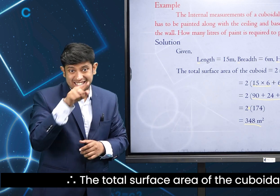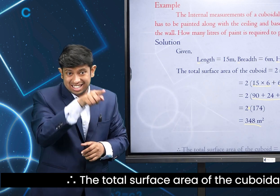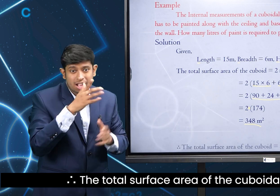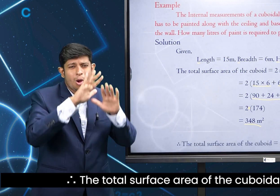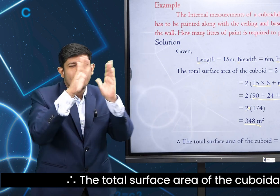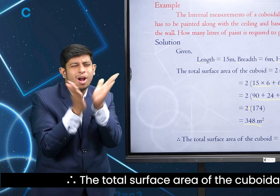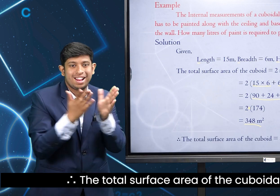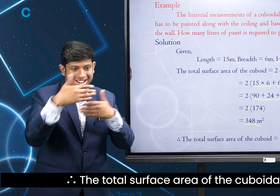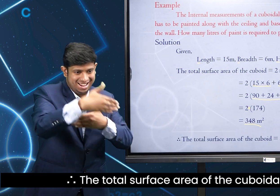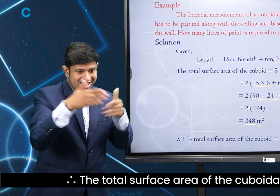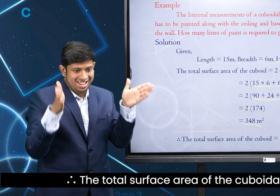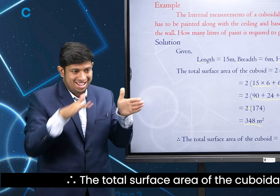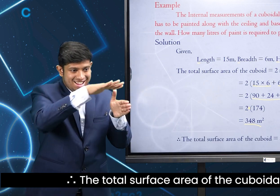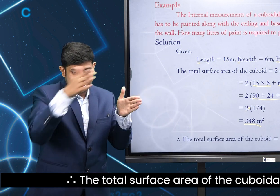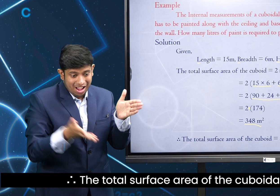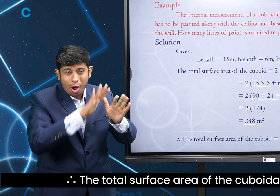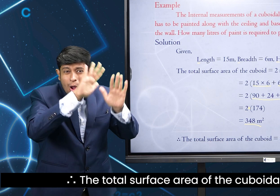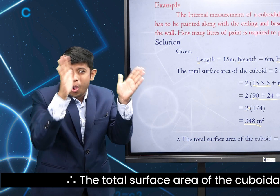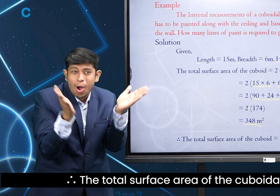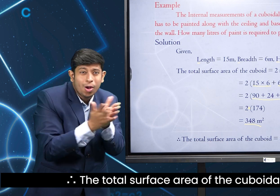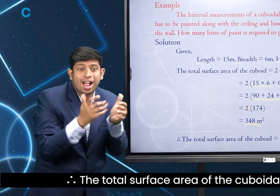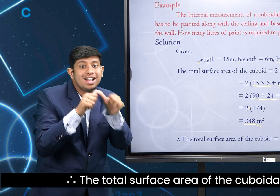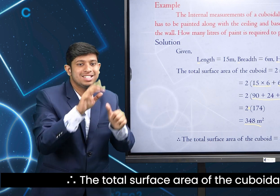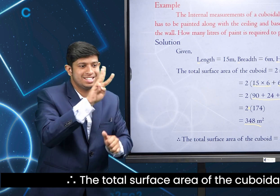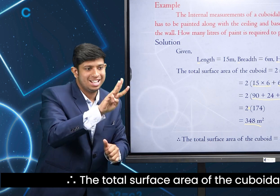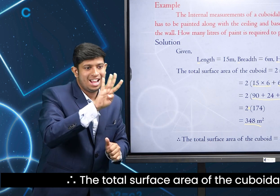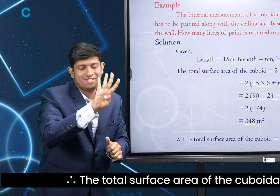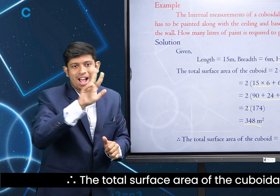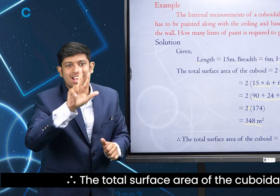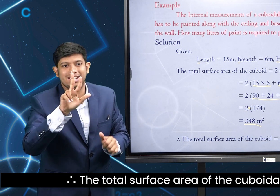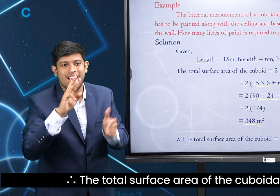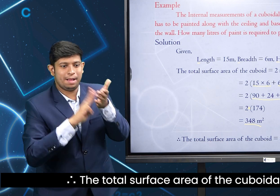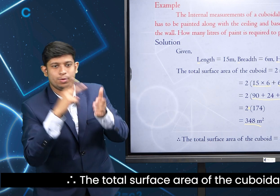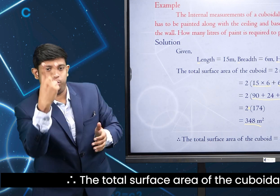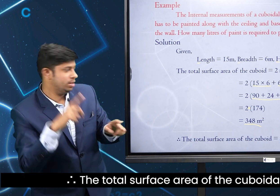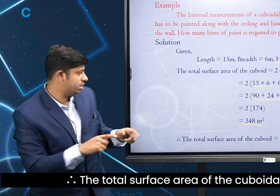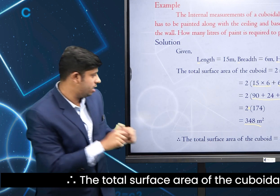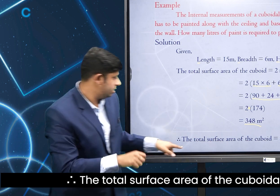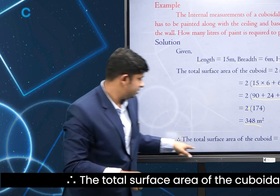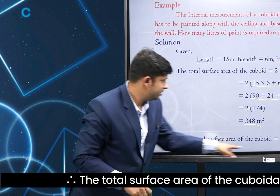Therefore, the total surface area of the cuboidal room is equal to 348 meter square.